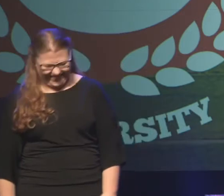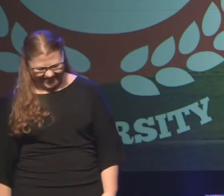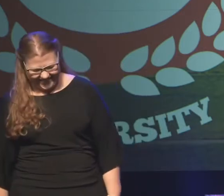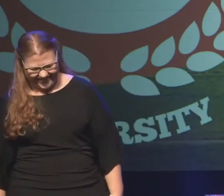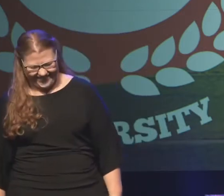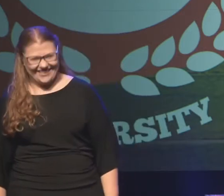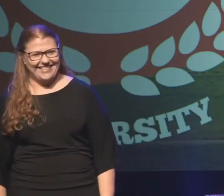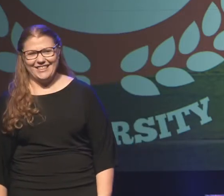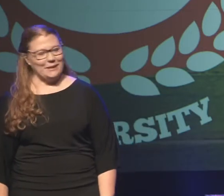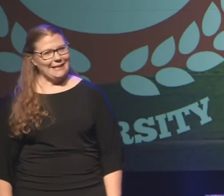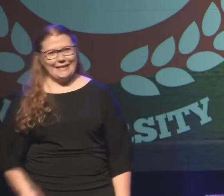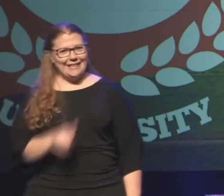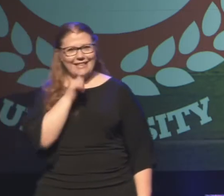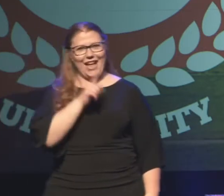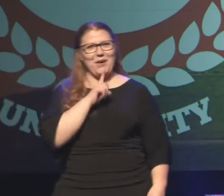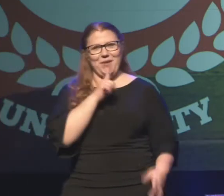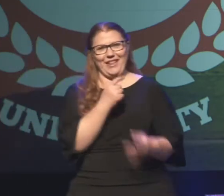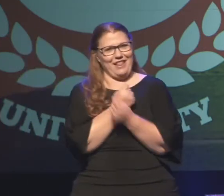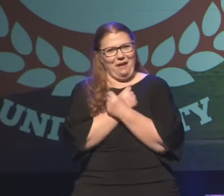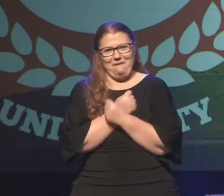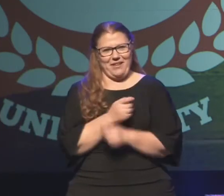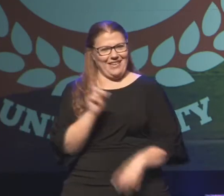Not very loving.